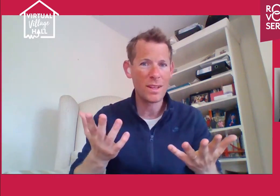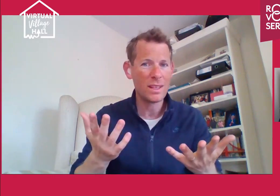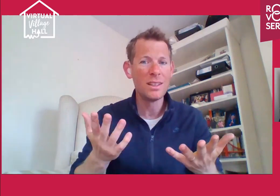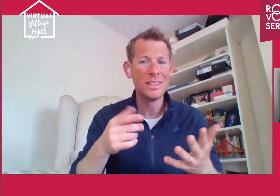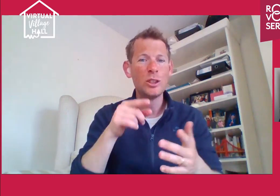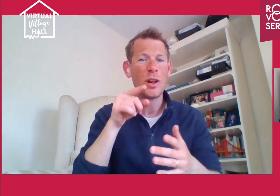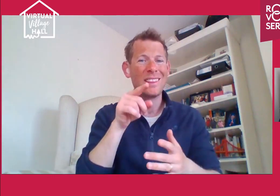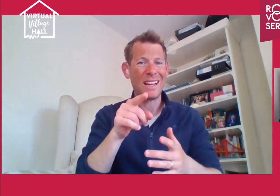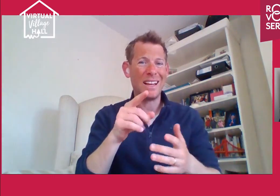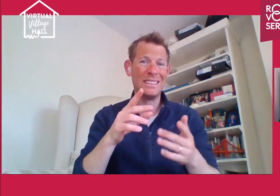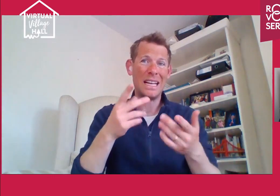no voiceover?